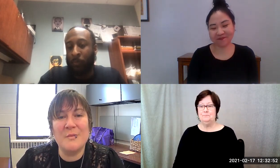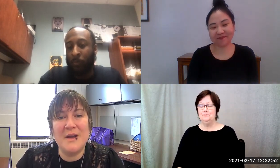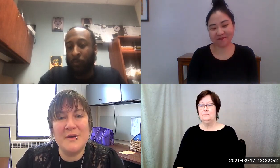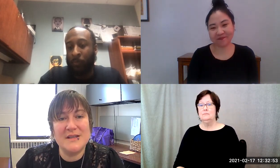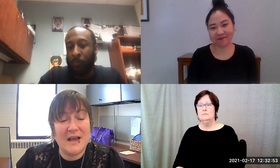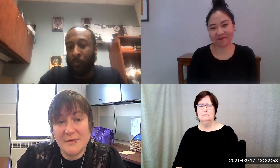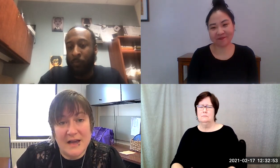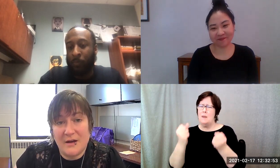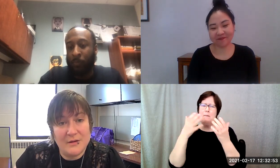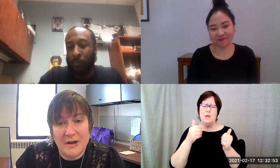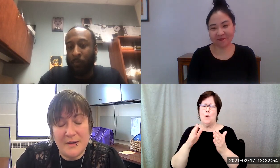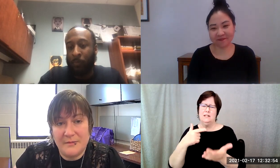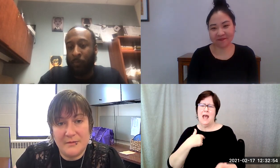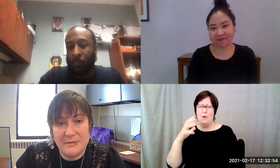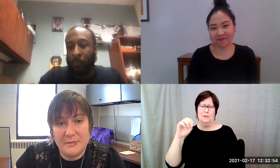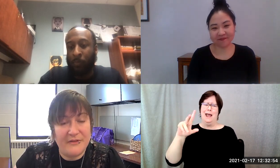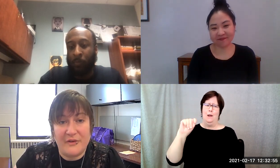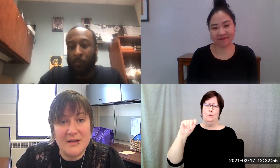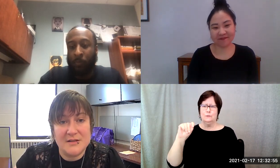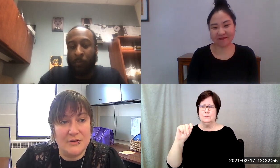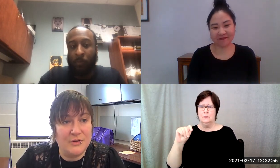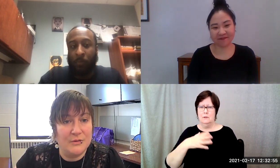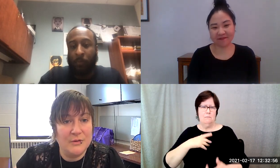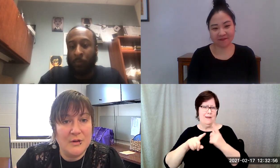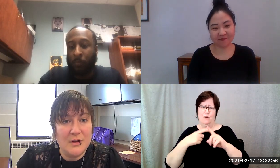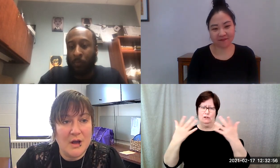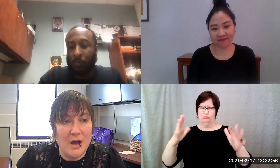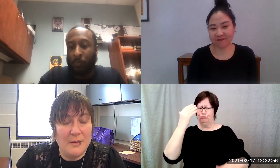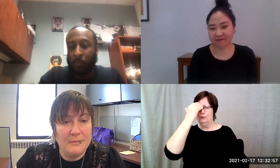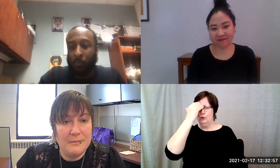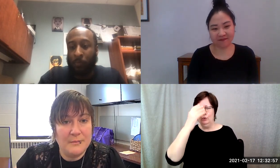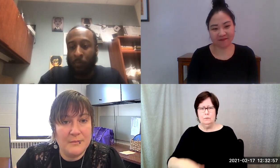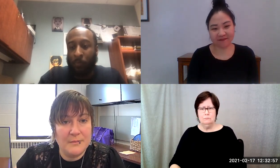So there were many ways, like I was out, my friends all knew